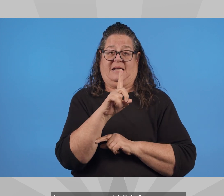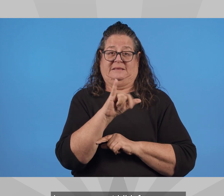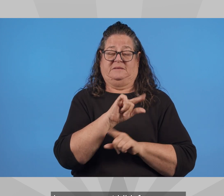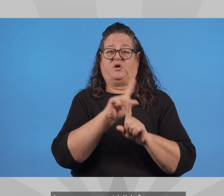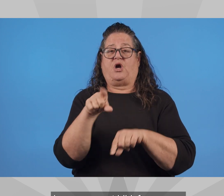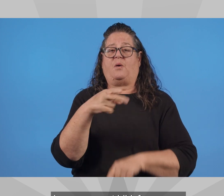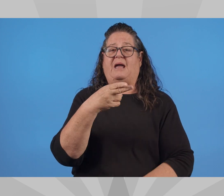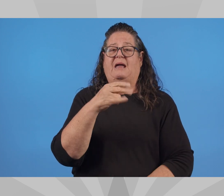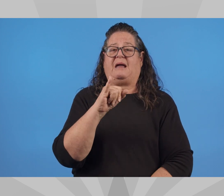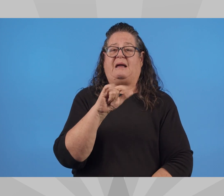hildyforaz.com.